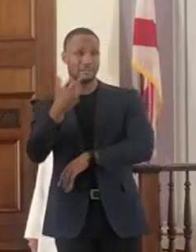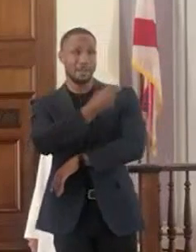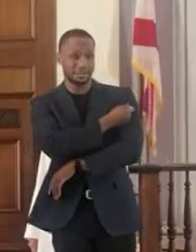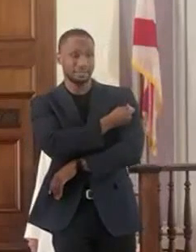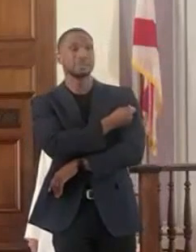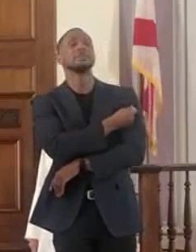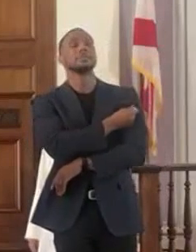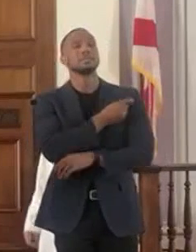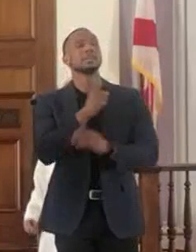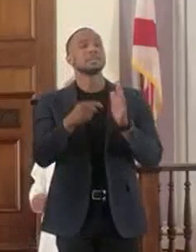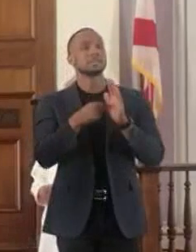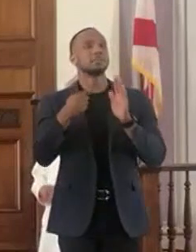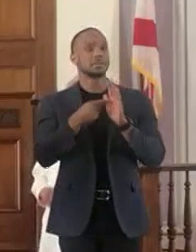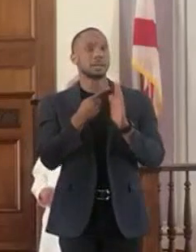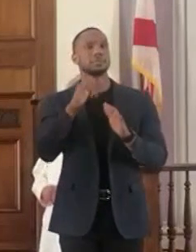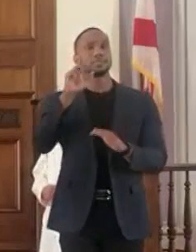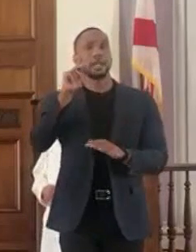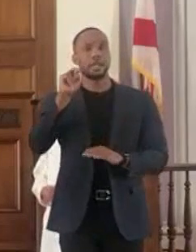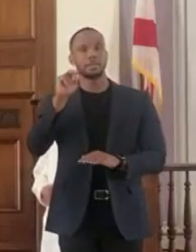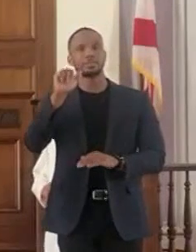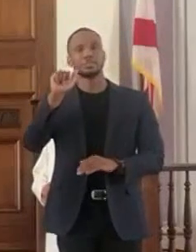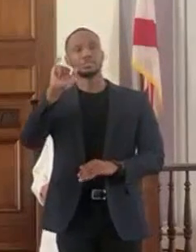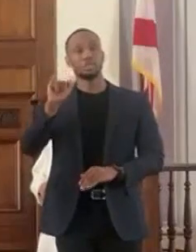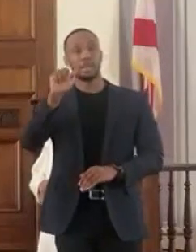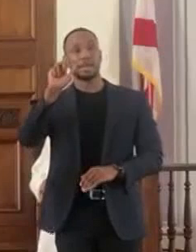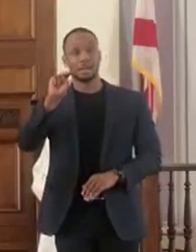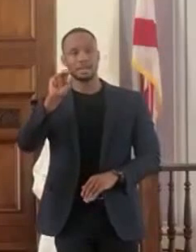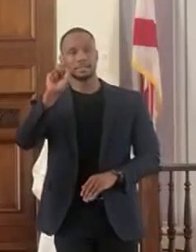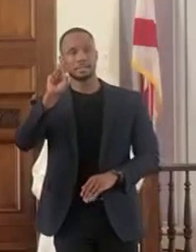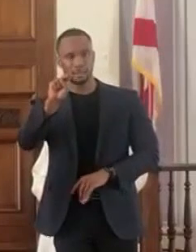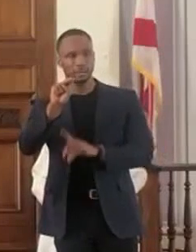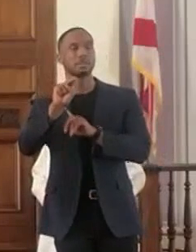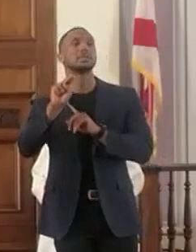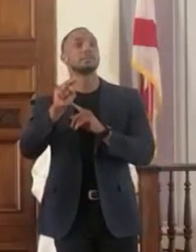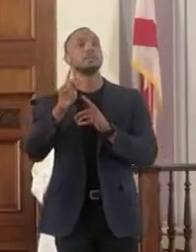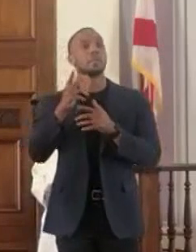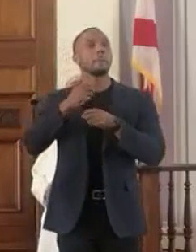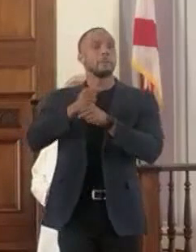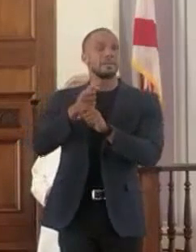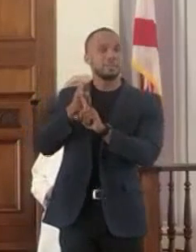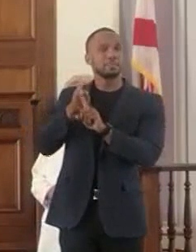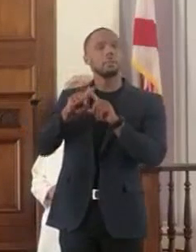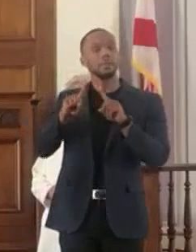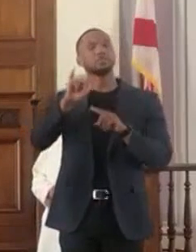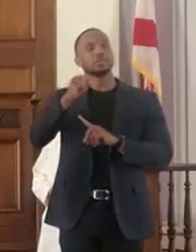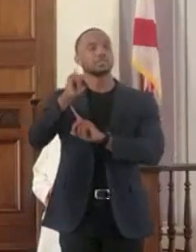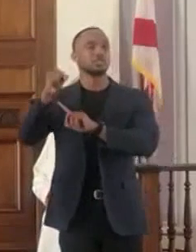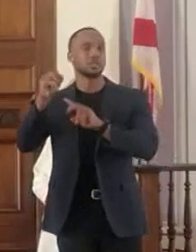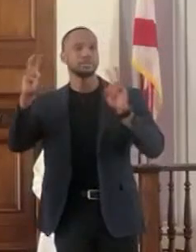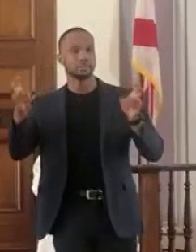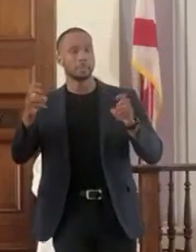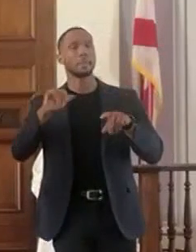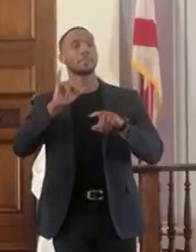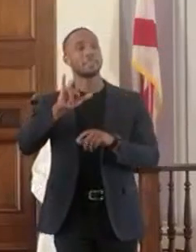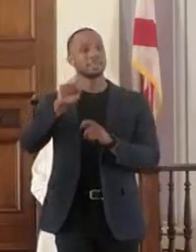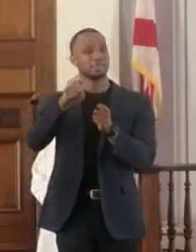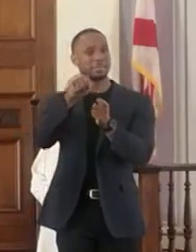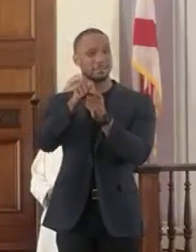or sometimes called the Janssen vaccine. Janssen makes the vaccine and is owned by Johnson & Johnson. The Janssen